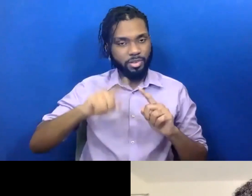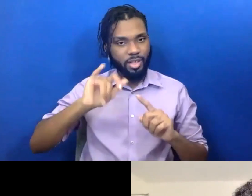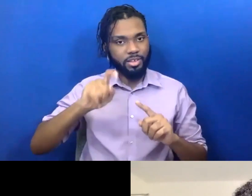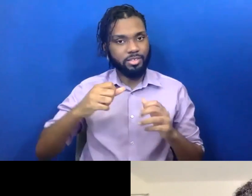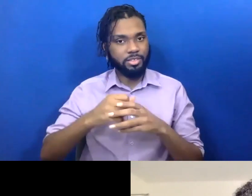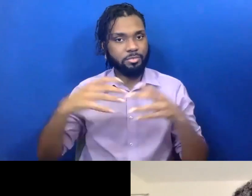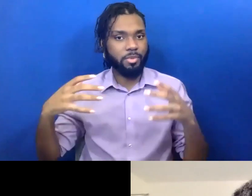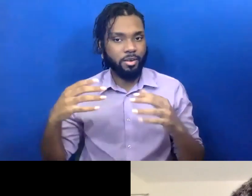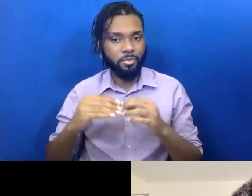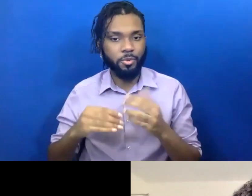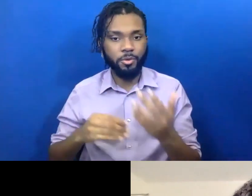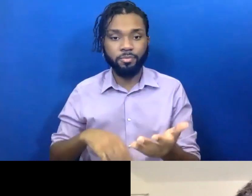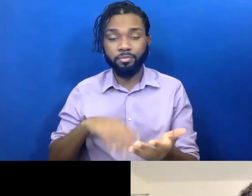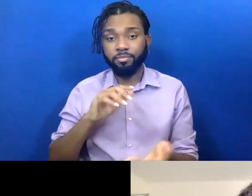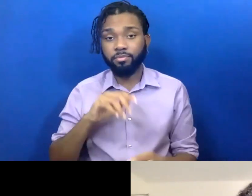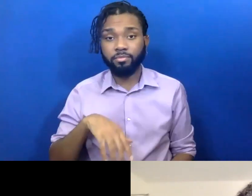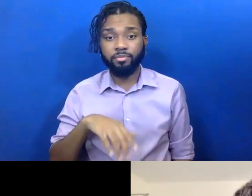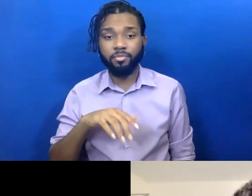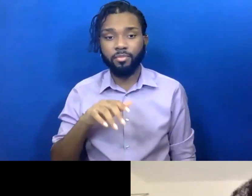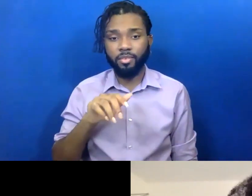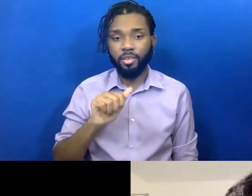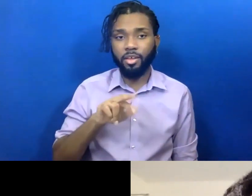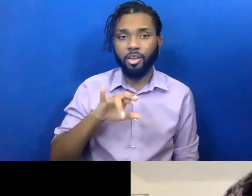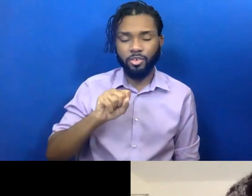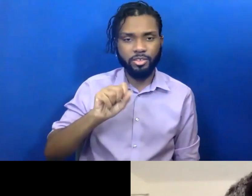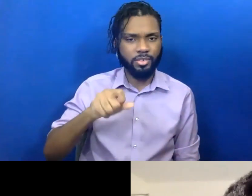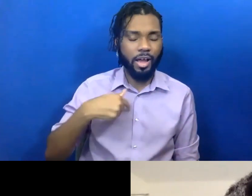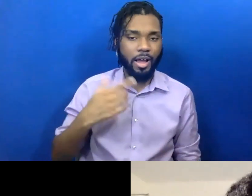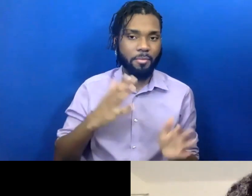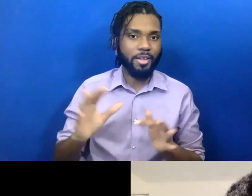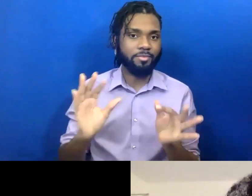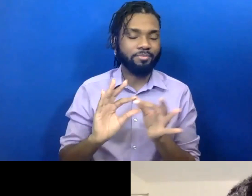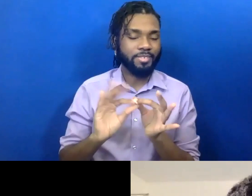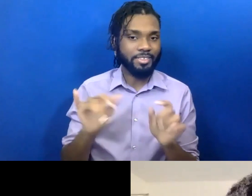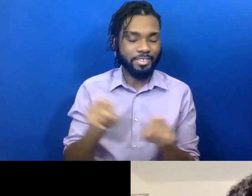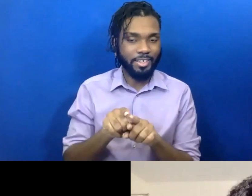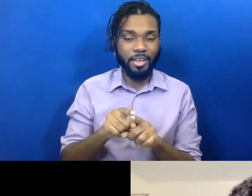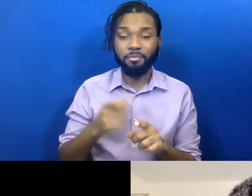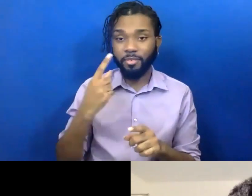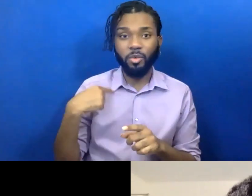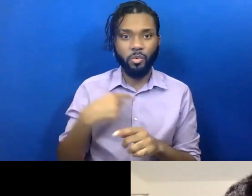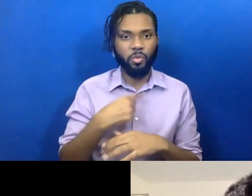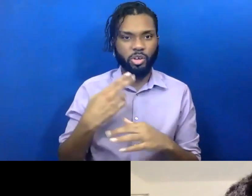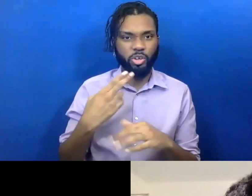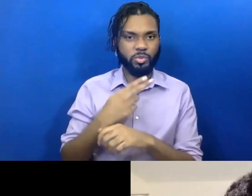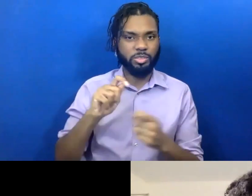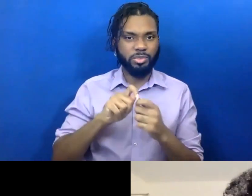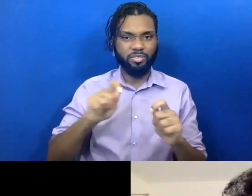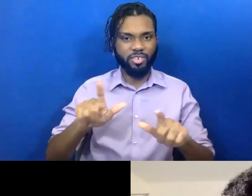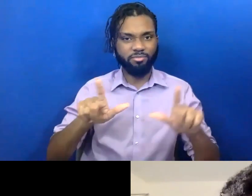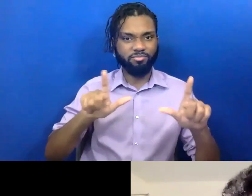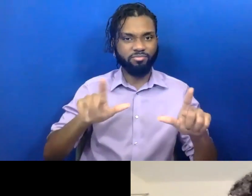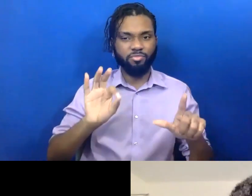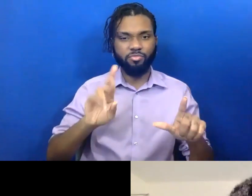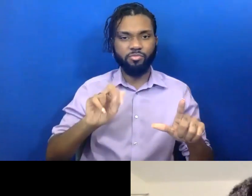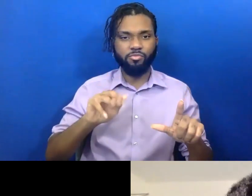expand on that? Yeah, I was going to actually start with like a very similar comment that we are working within a frame, right? It's not like we haven't